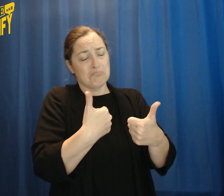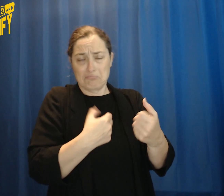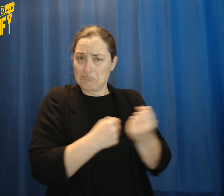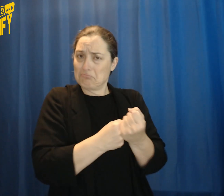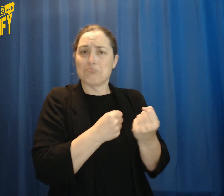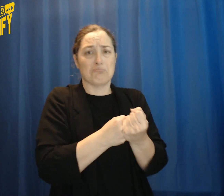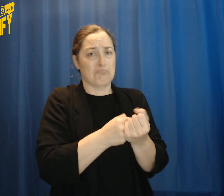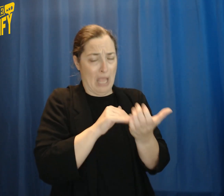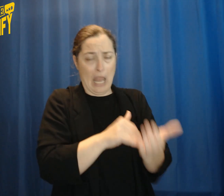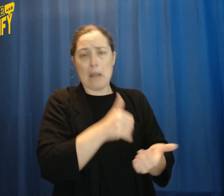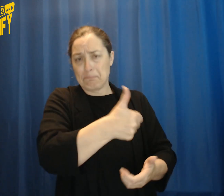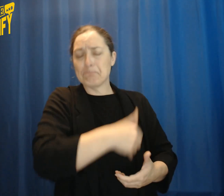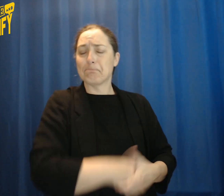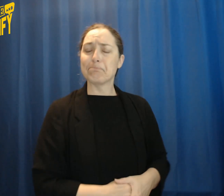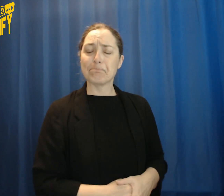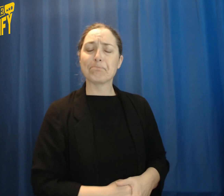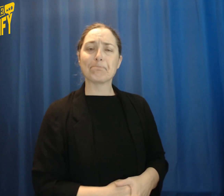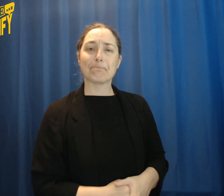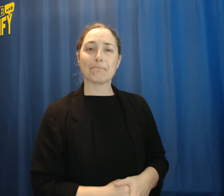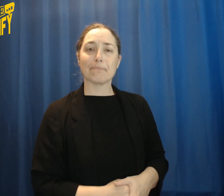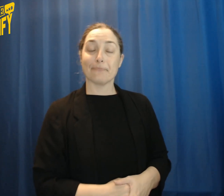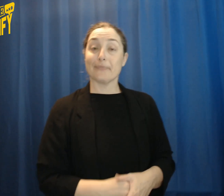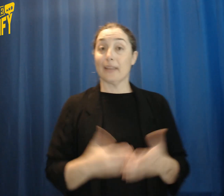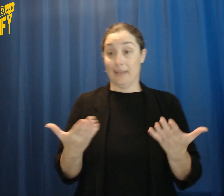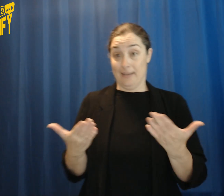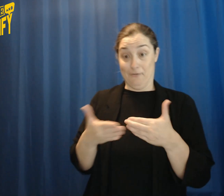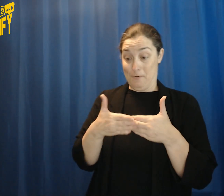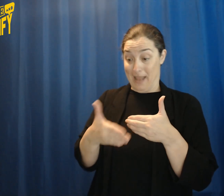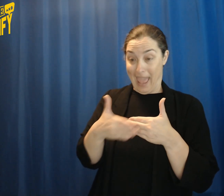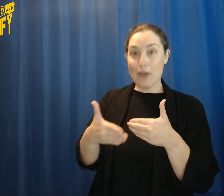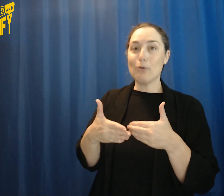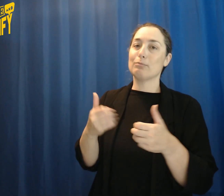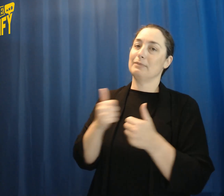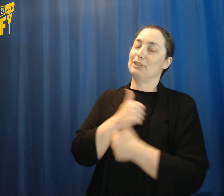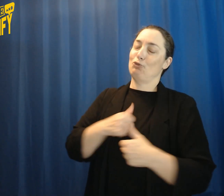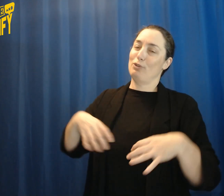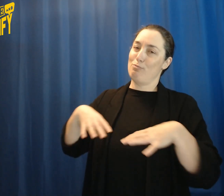how I can. Yeah. In the meantime, enjoy your break. I am.